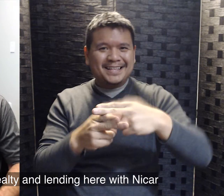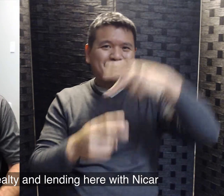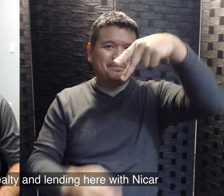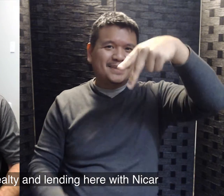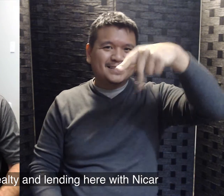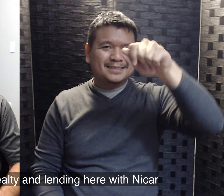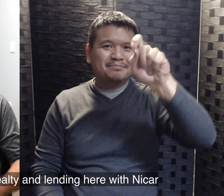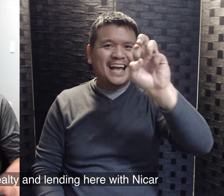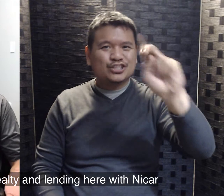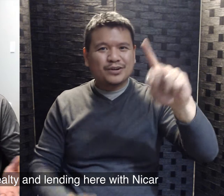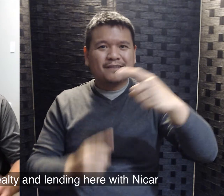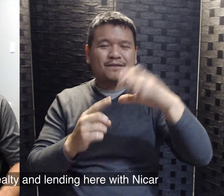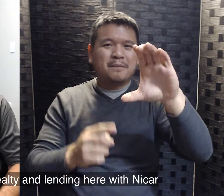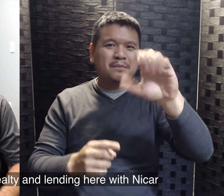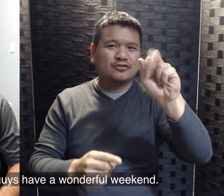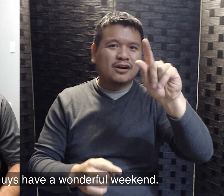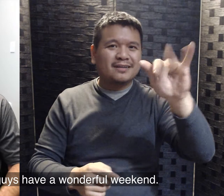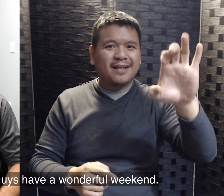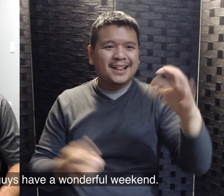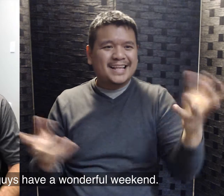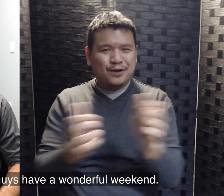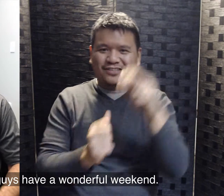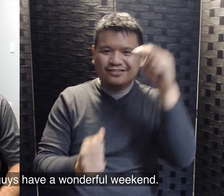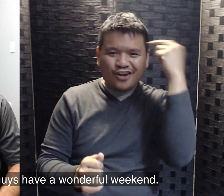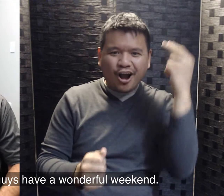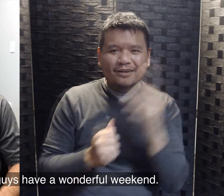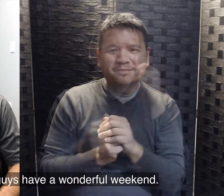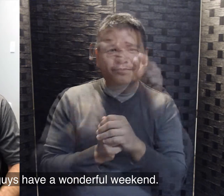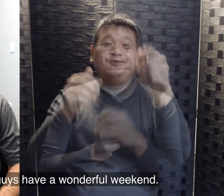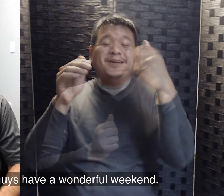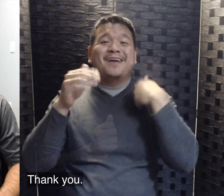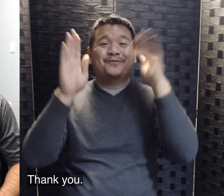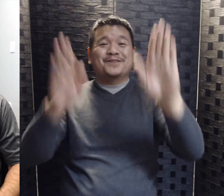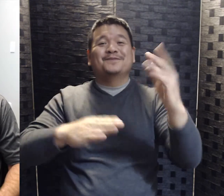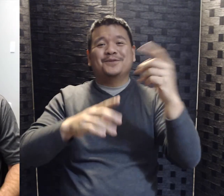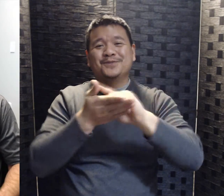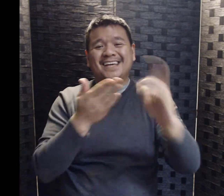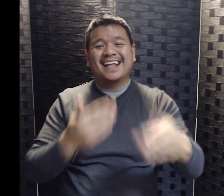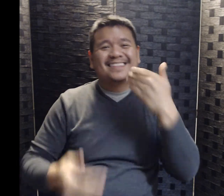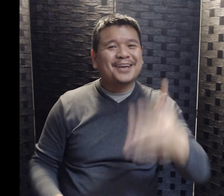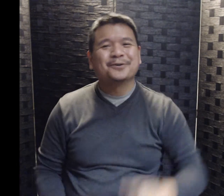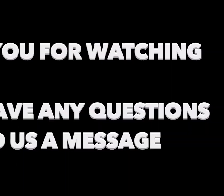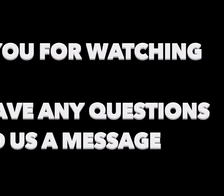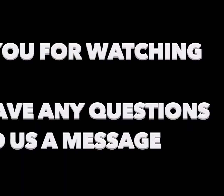from Carlisle Realty and Lending here with Nakar. And you guys have a wonderful weekend. Thank you.